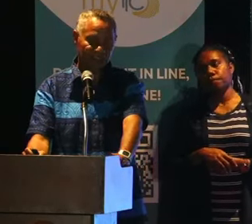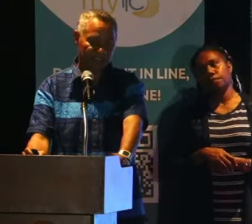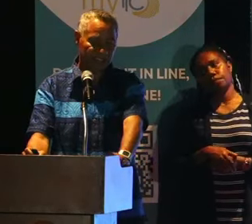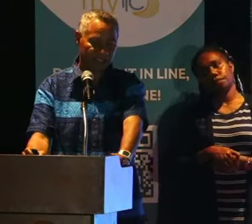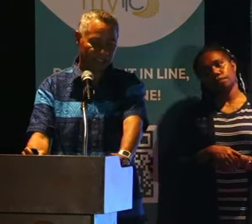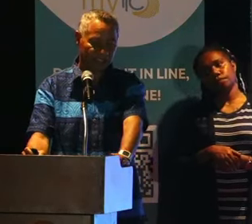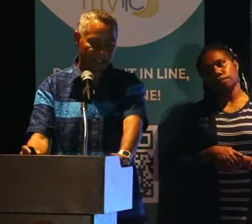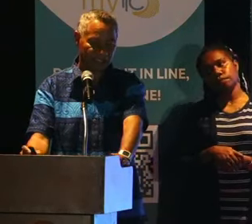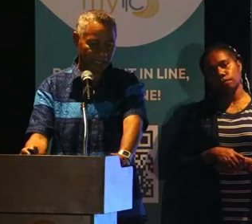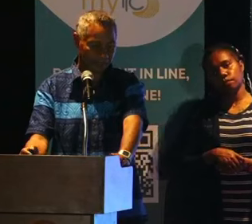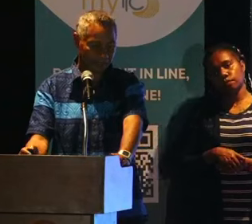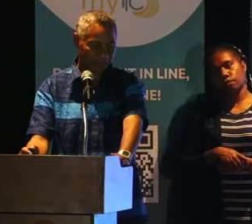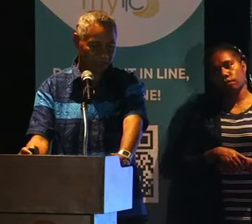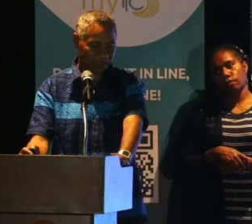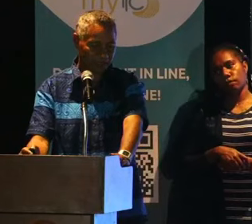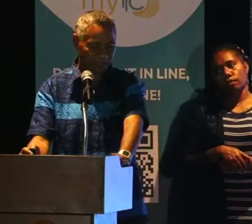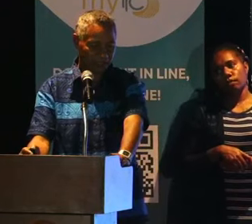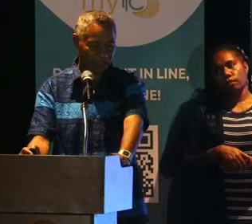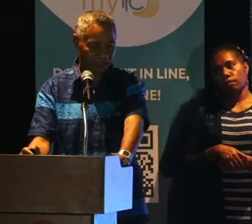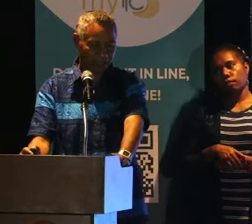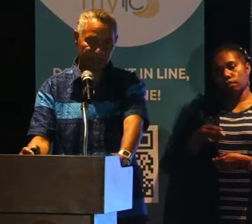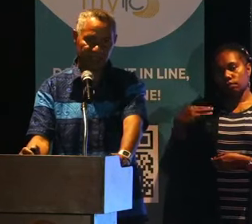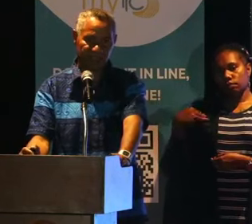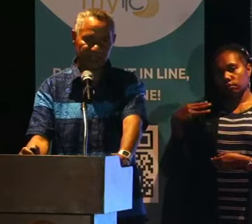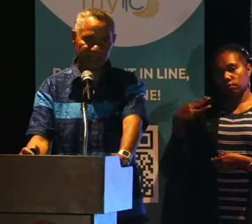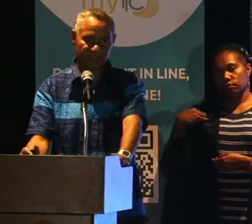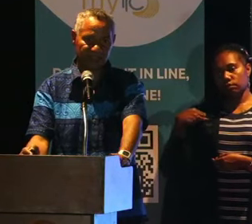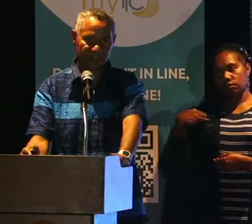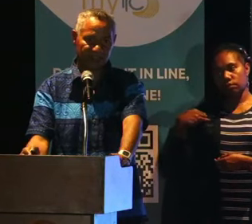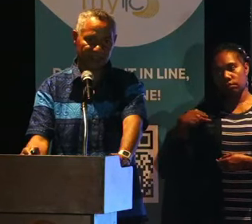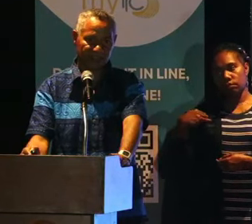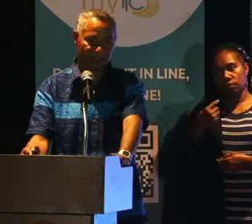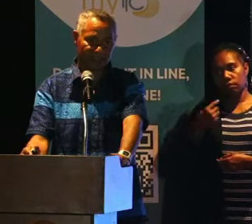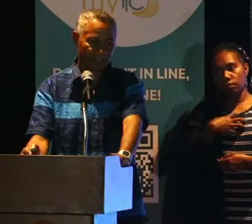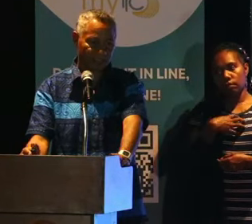wealthy LTN educated societies.